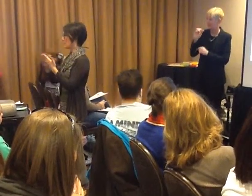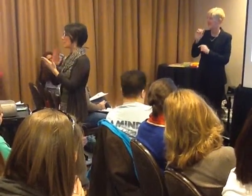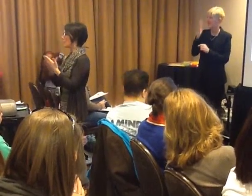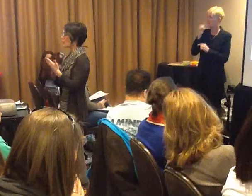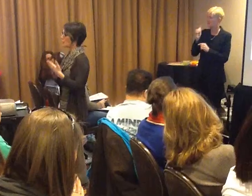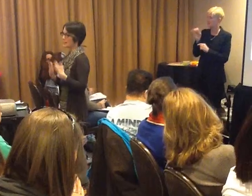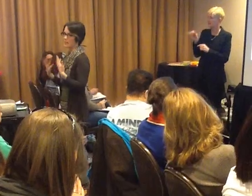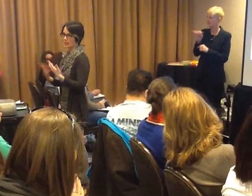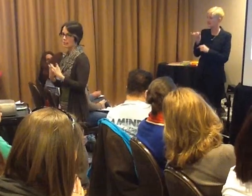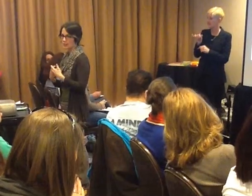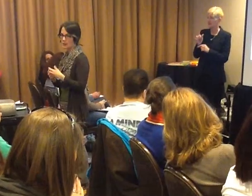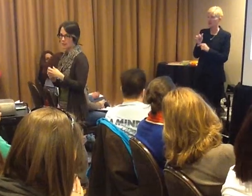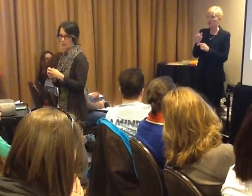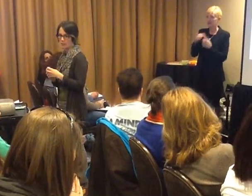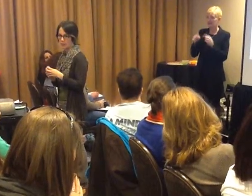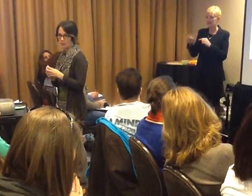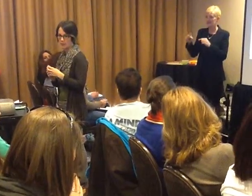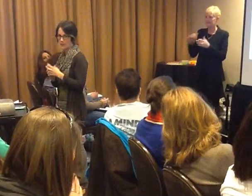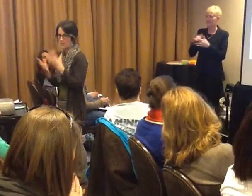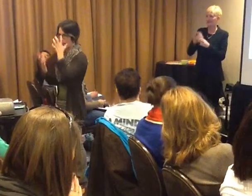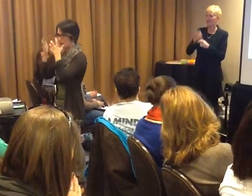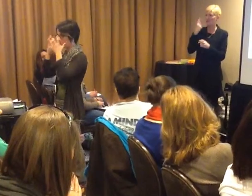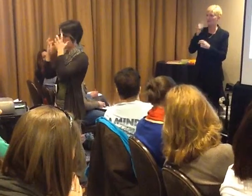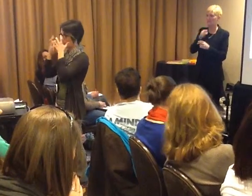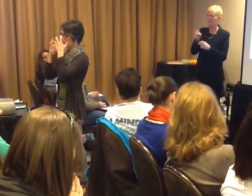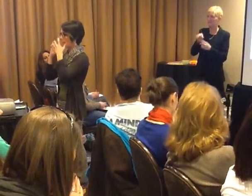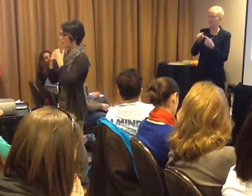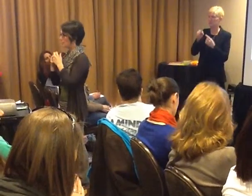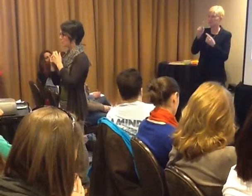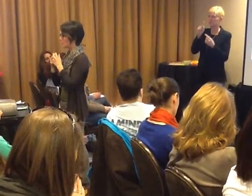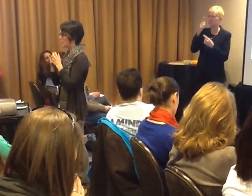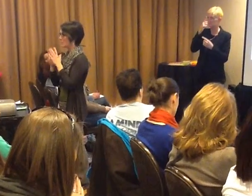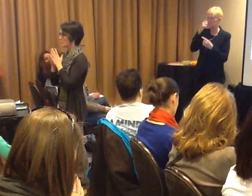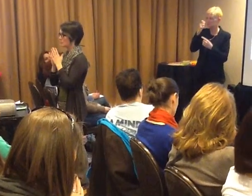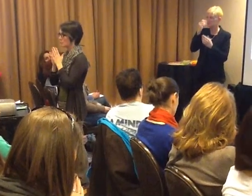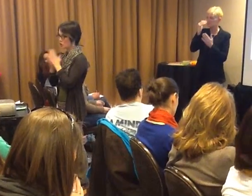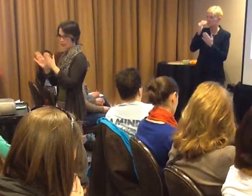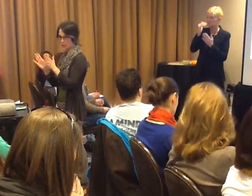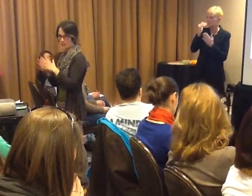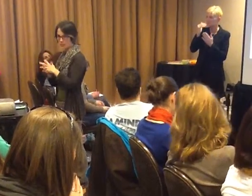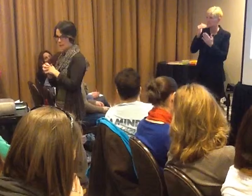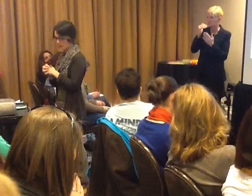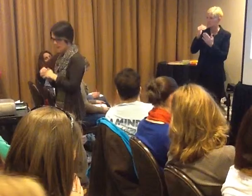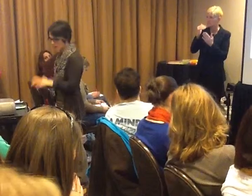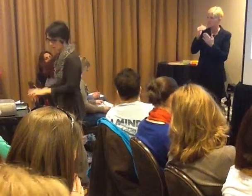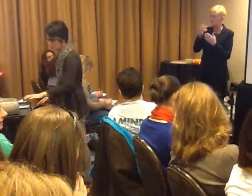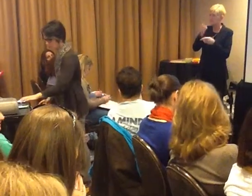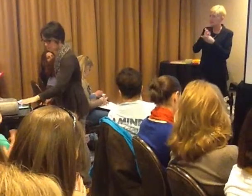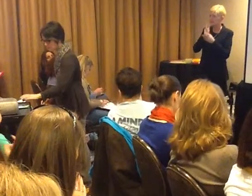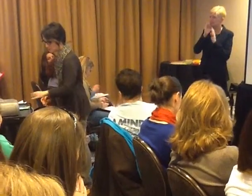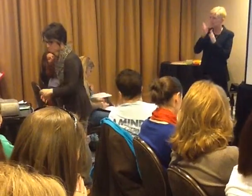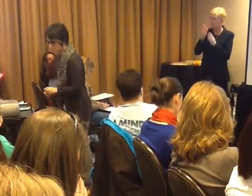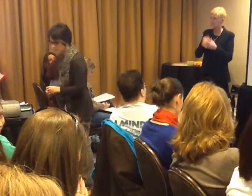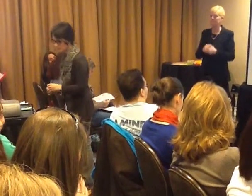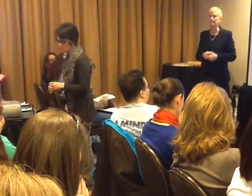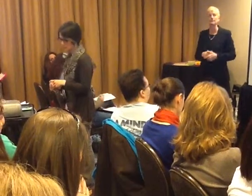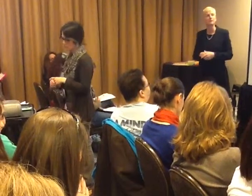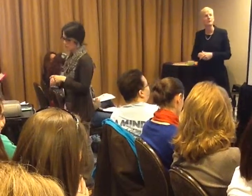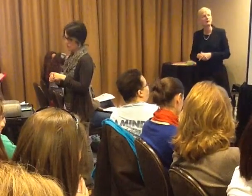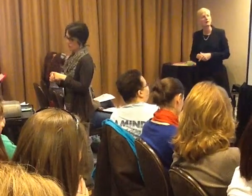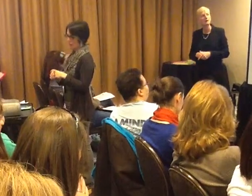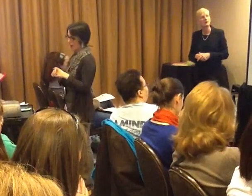the similarities, that's going to be a little bit difficult for them to kind of keep straight in their mind.